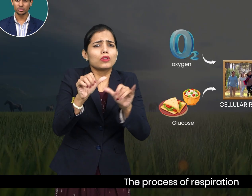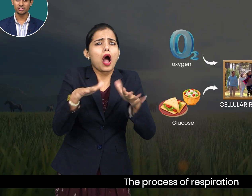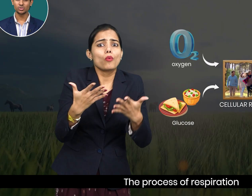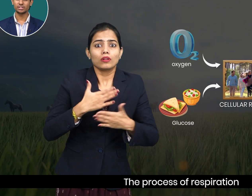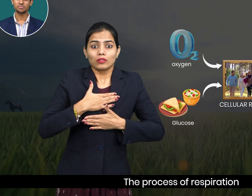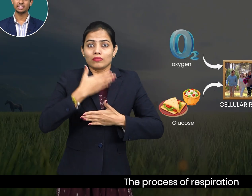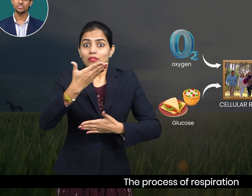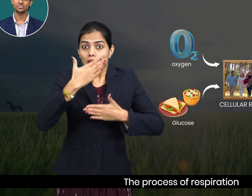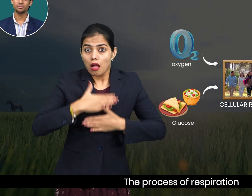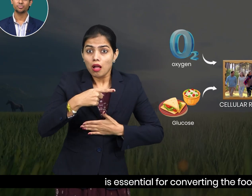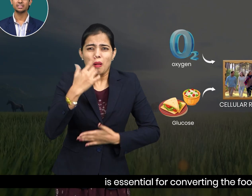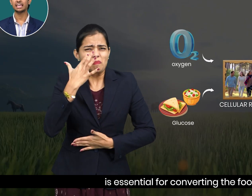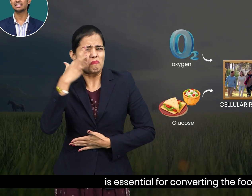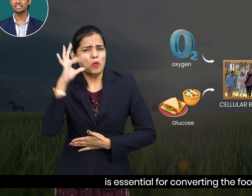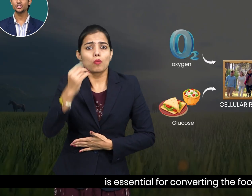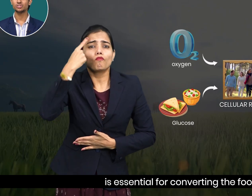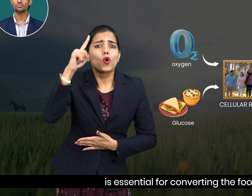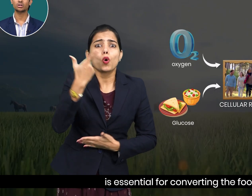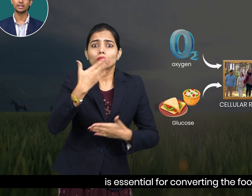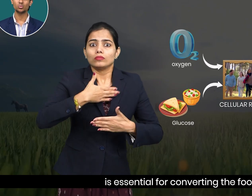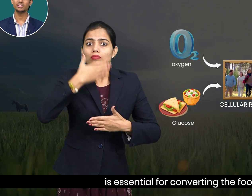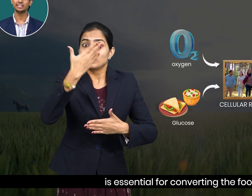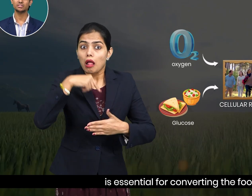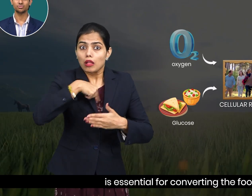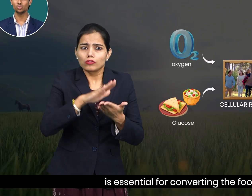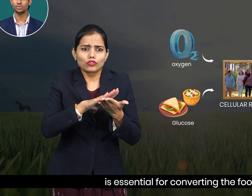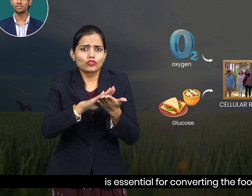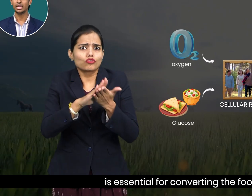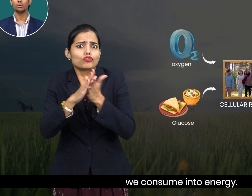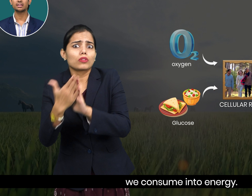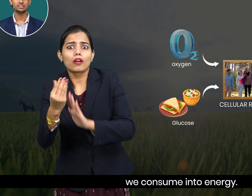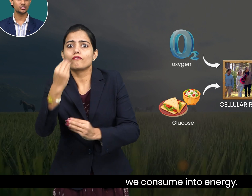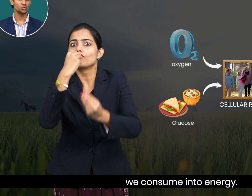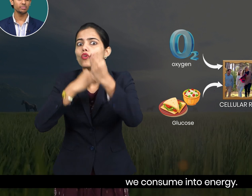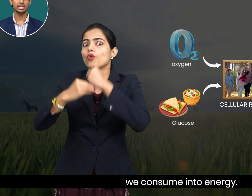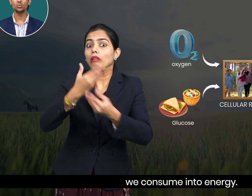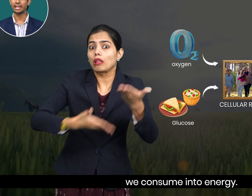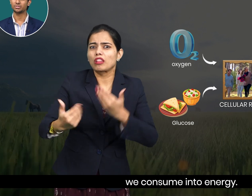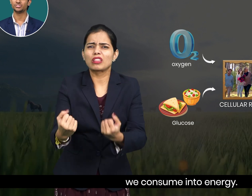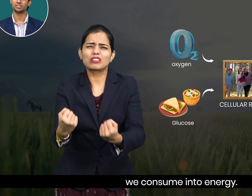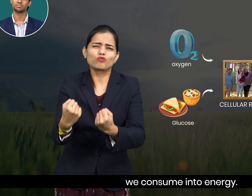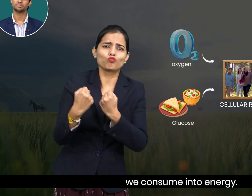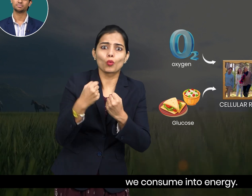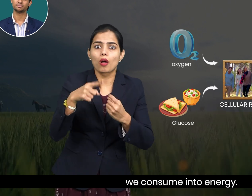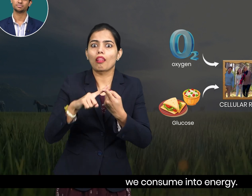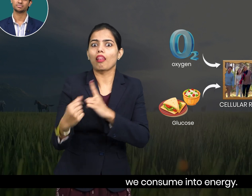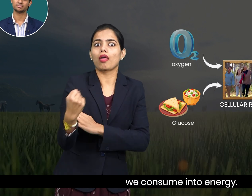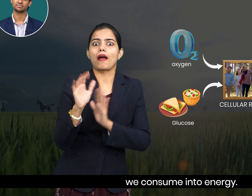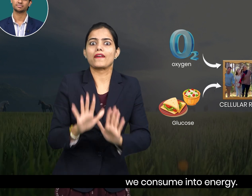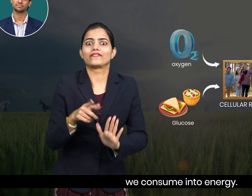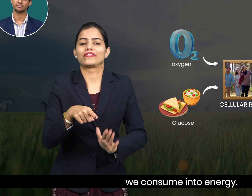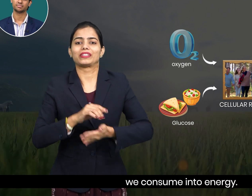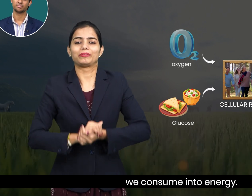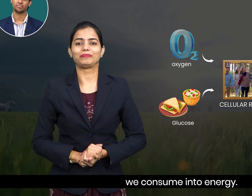The process of respiration is essential for converting the food we consume into energy.